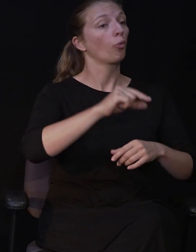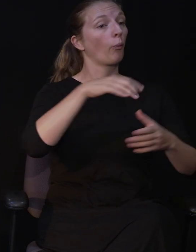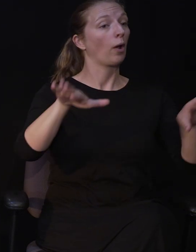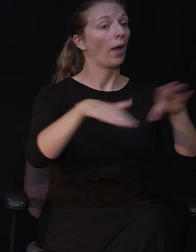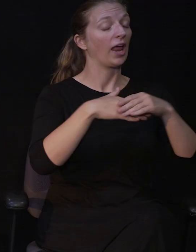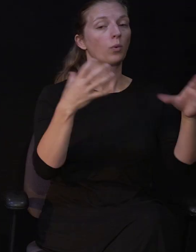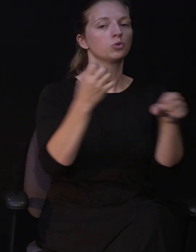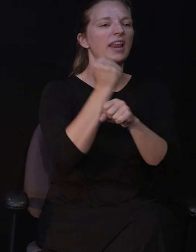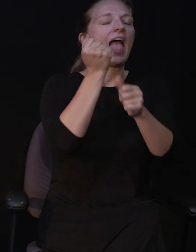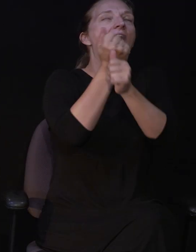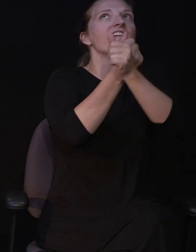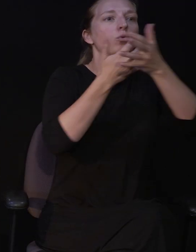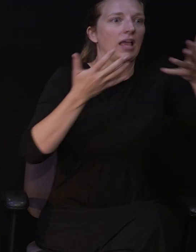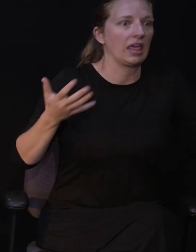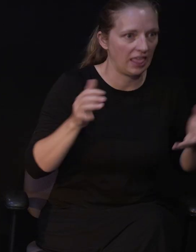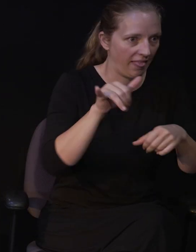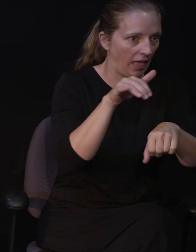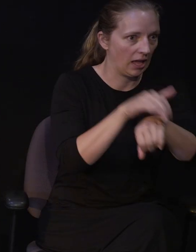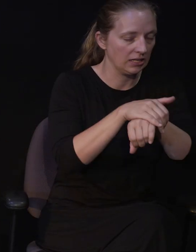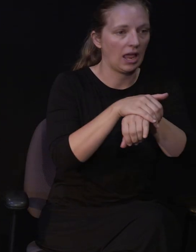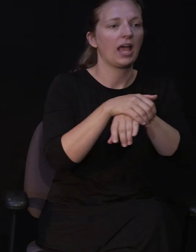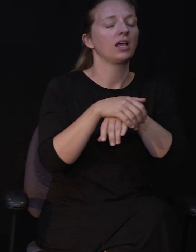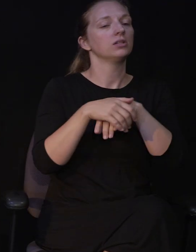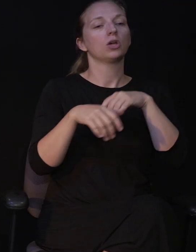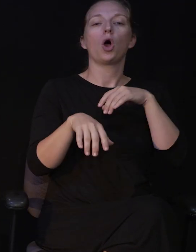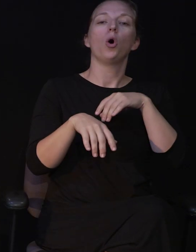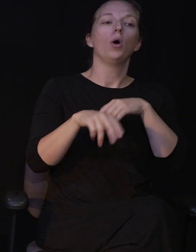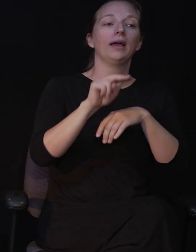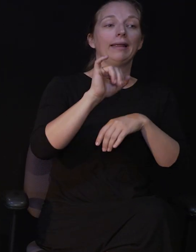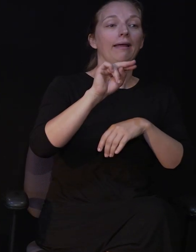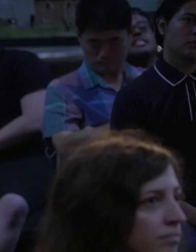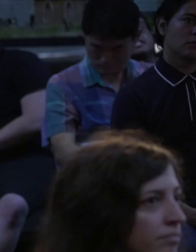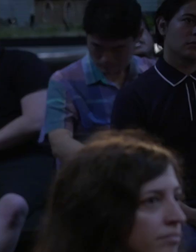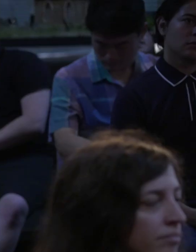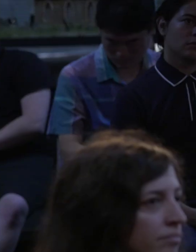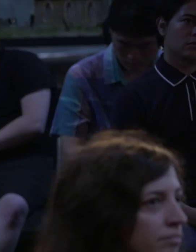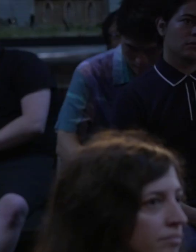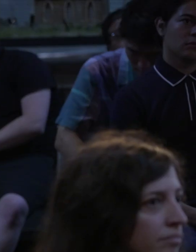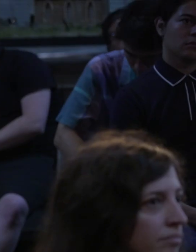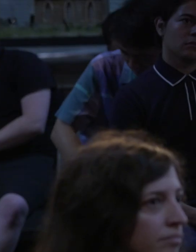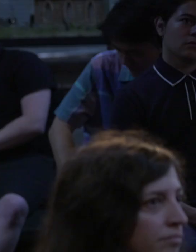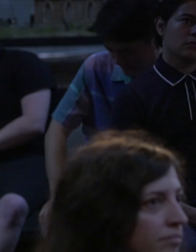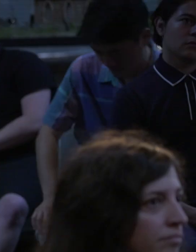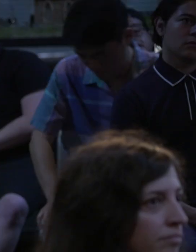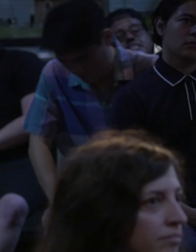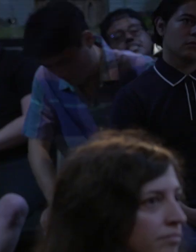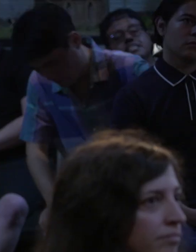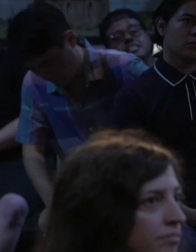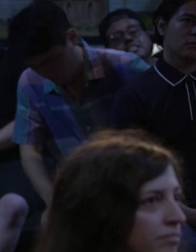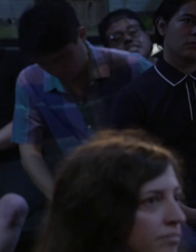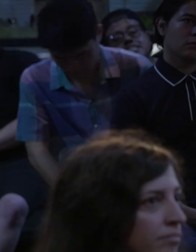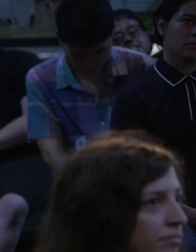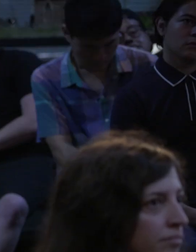Rita Wilson and Nia Vardalos and Tom Hanks had produced that. And they kept getting up and down from the